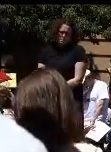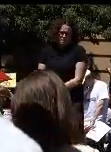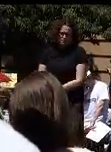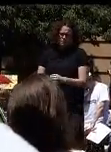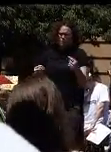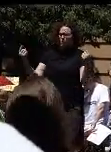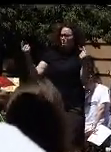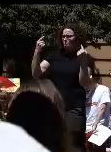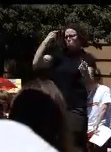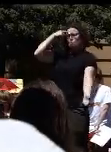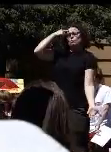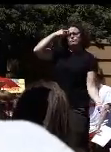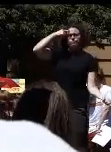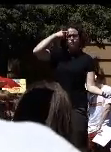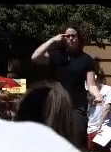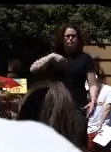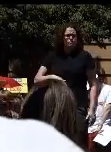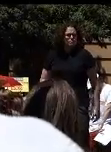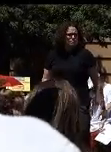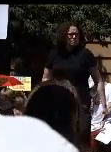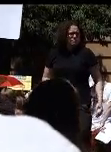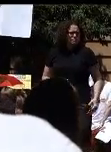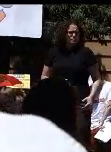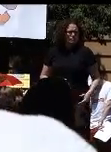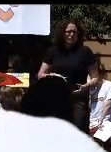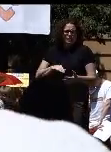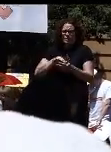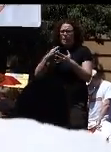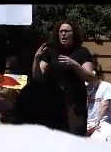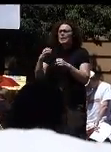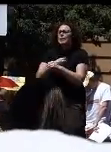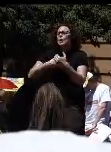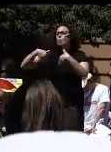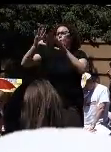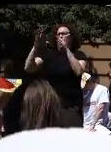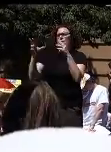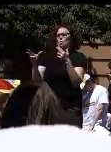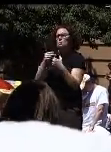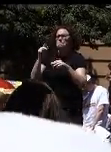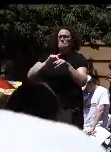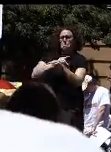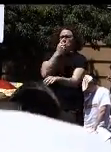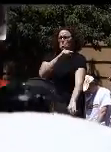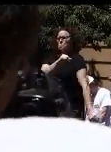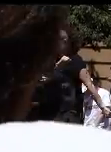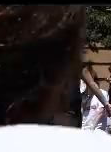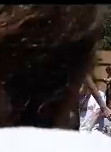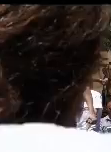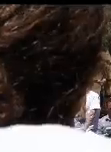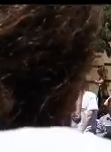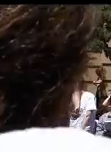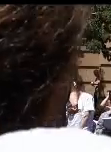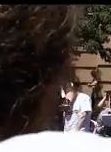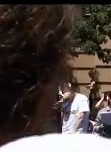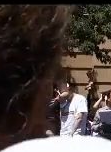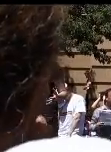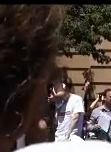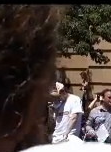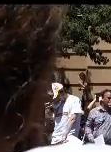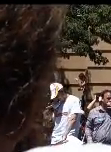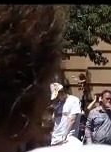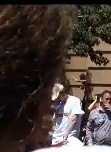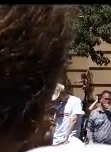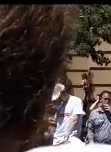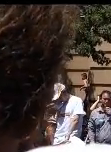And who would have thought that they're getting away with blue murder? They are so arrogant, they are so out